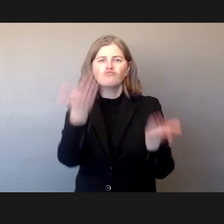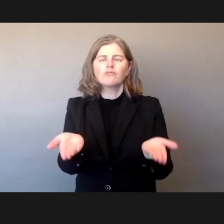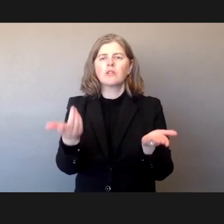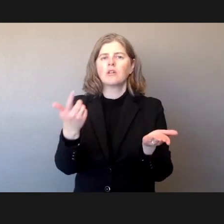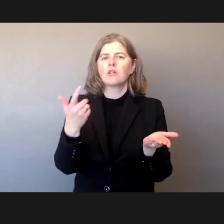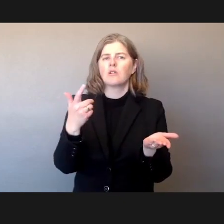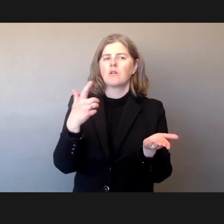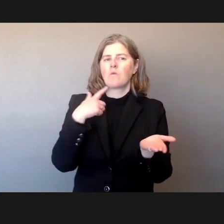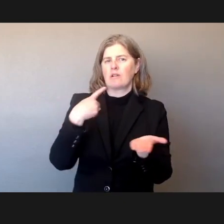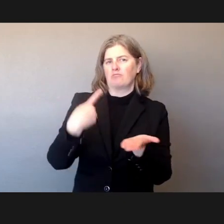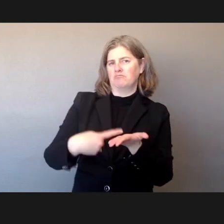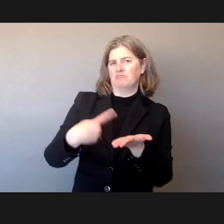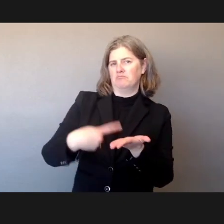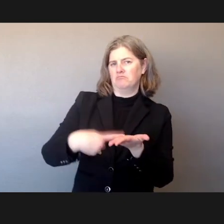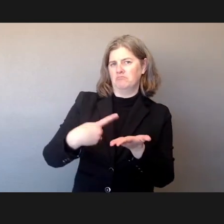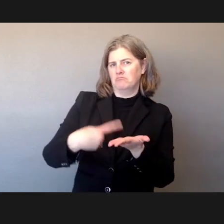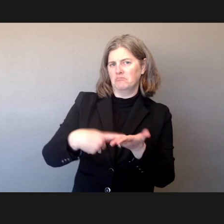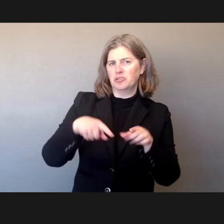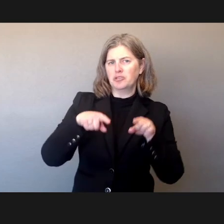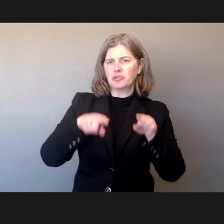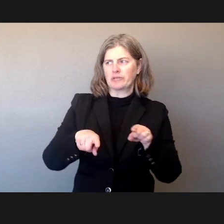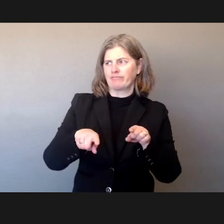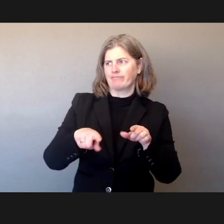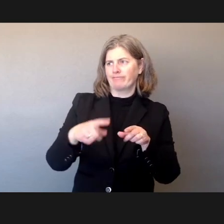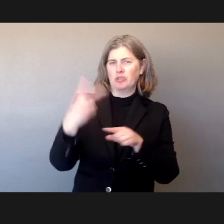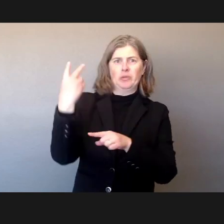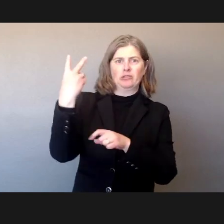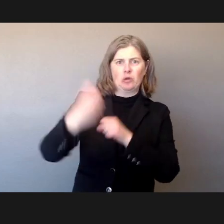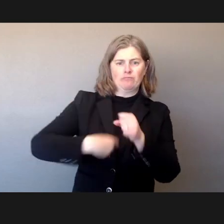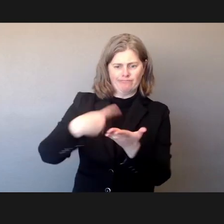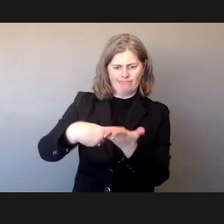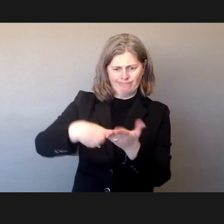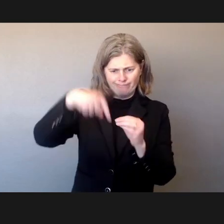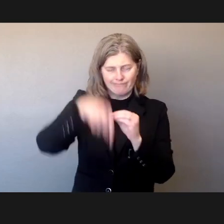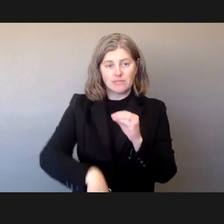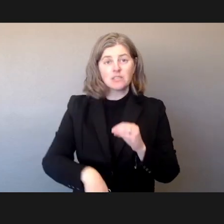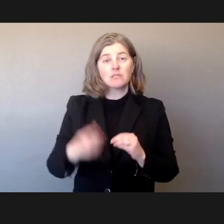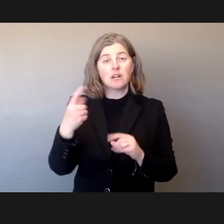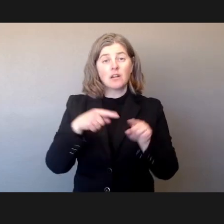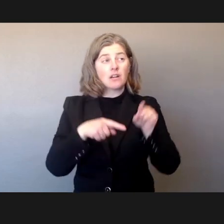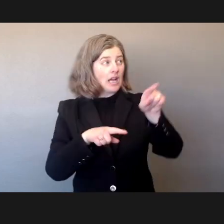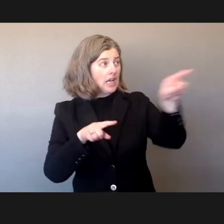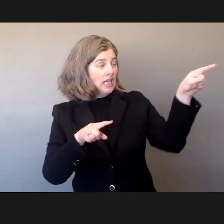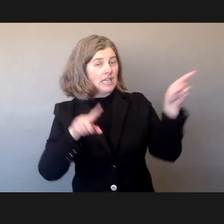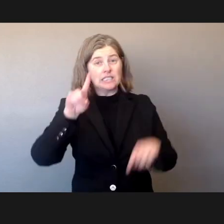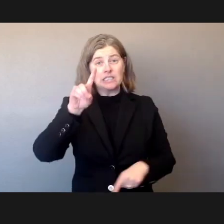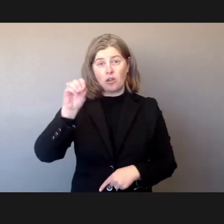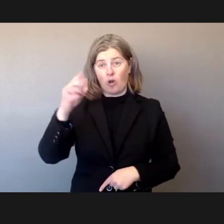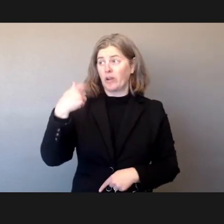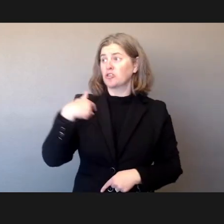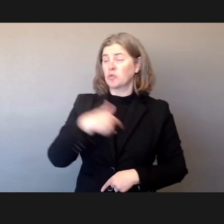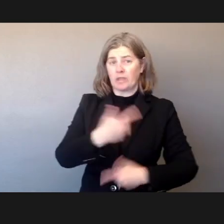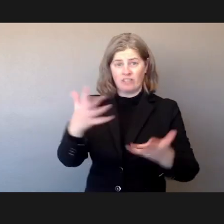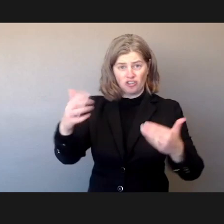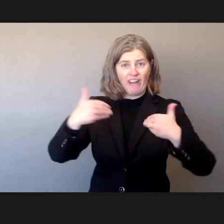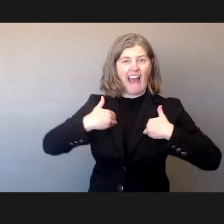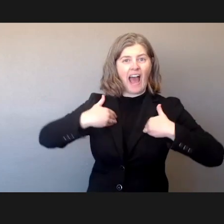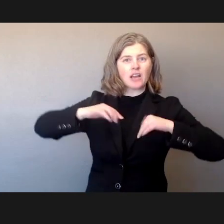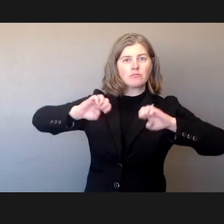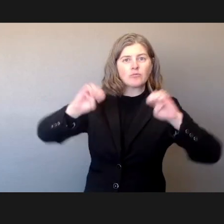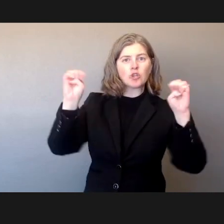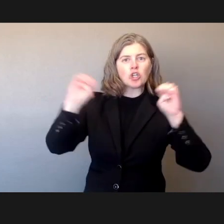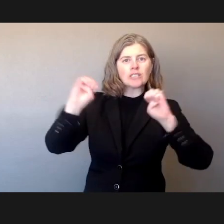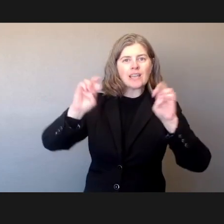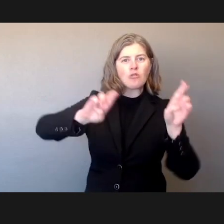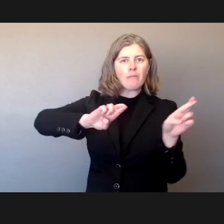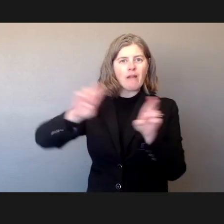lot about it in, 2 years ago, basically. But DOH had prepared an emergency